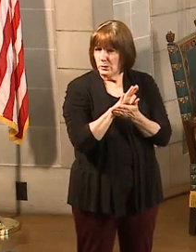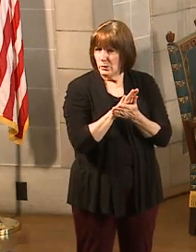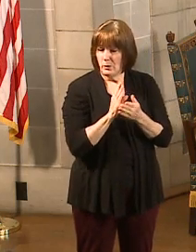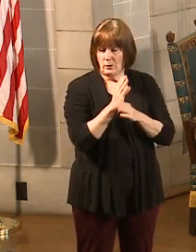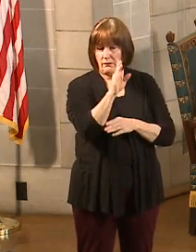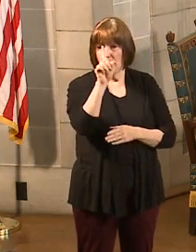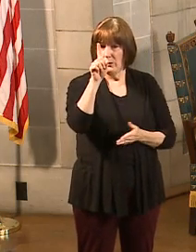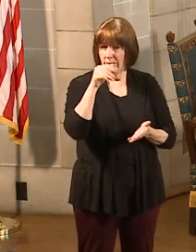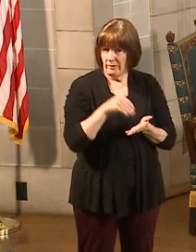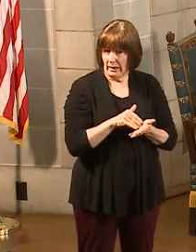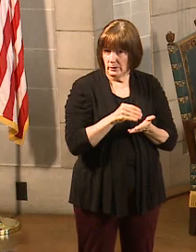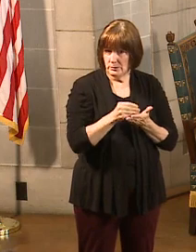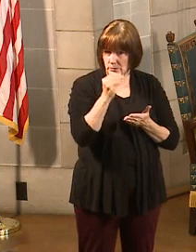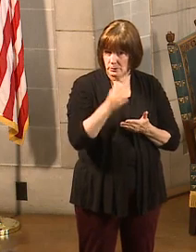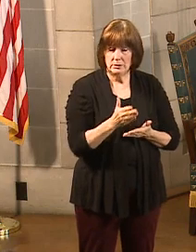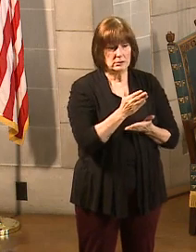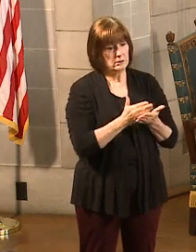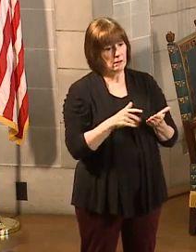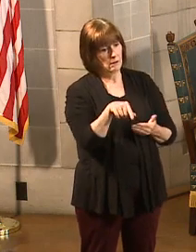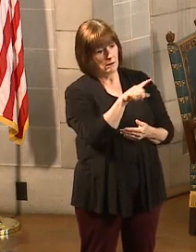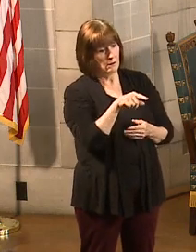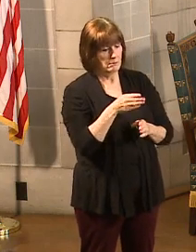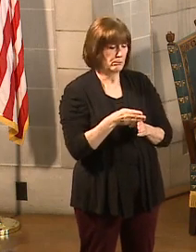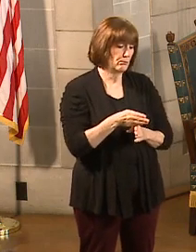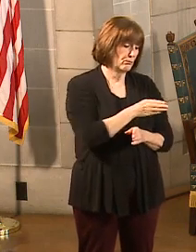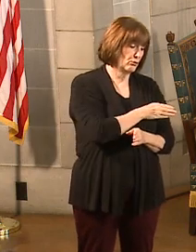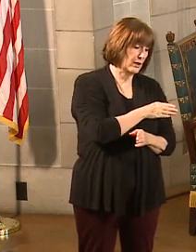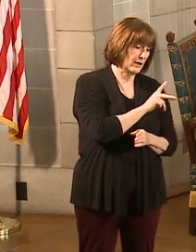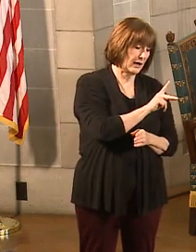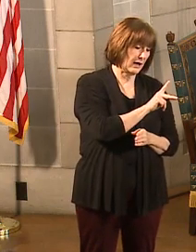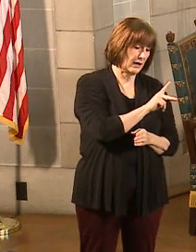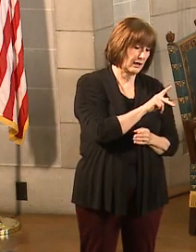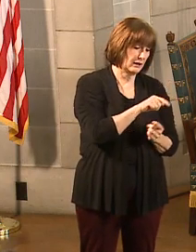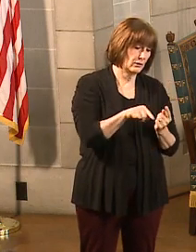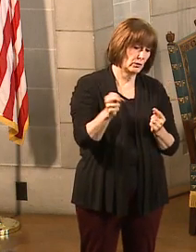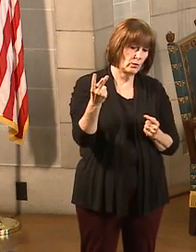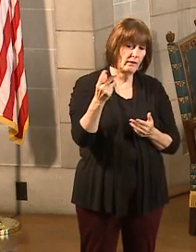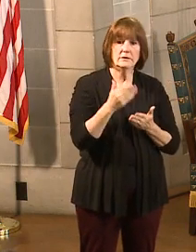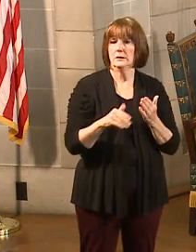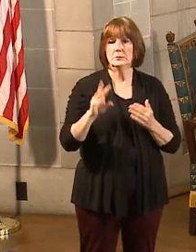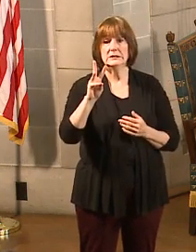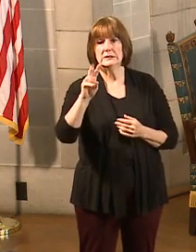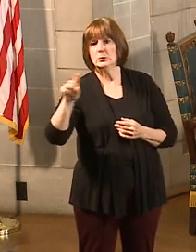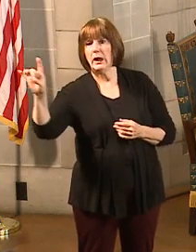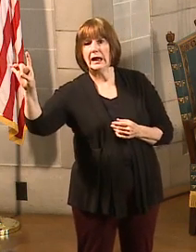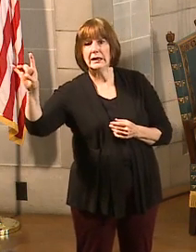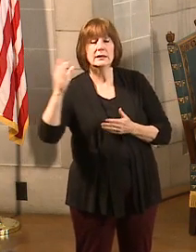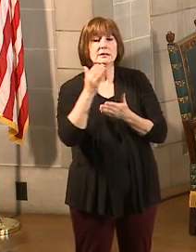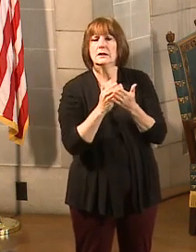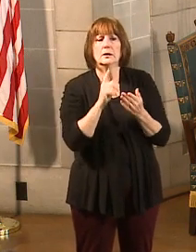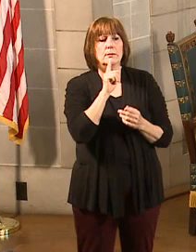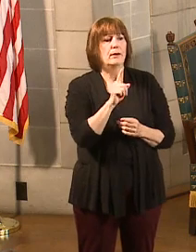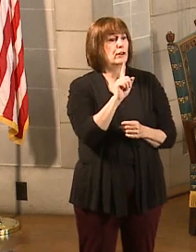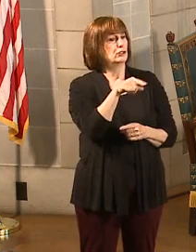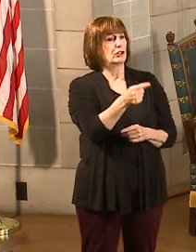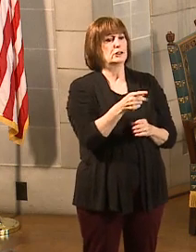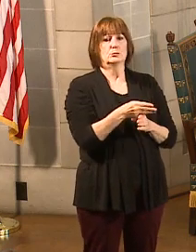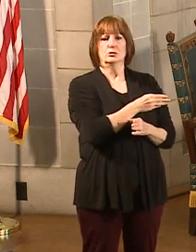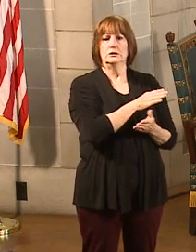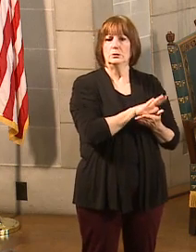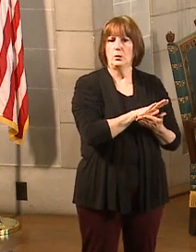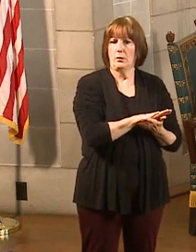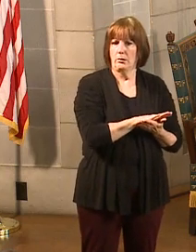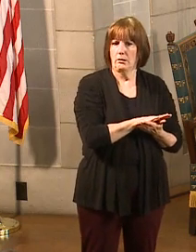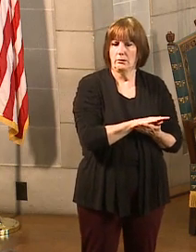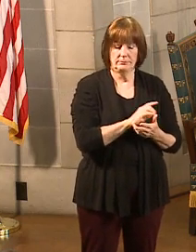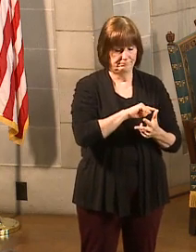1,000 students. Some of those schools are pre-K-12, some of those schools are 6-8, and some of those schools are even standalone preschools. All of